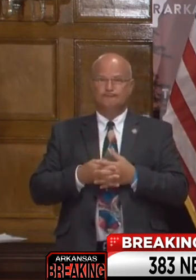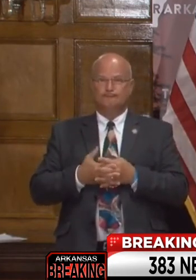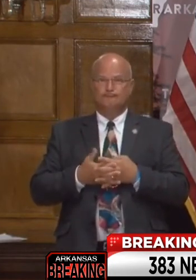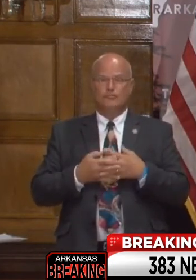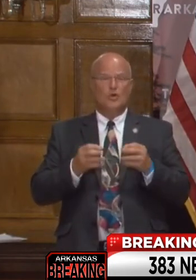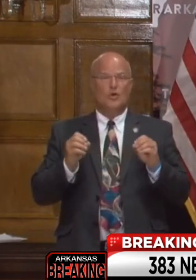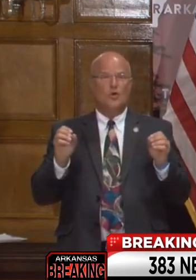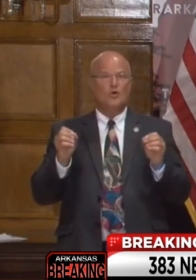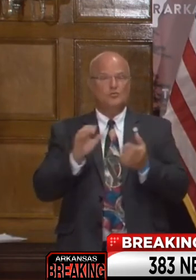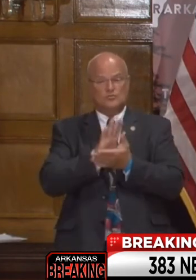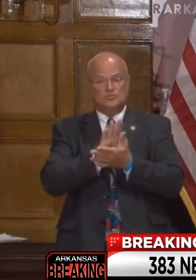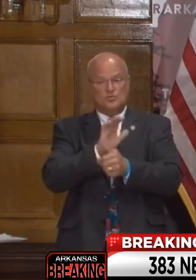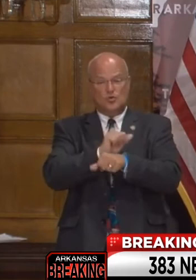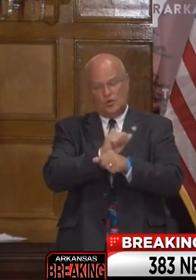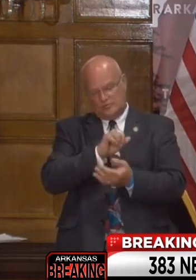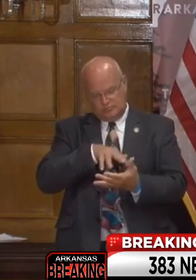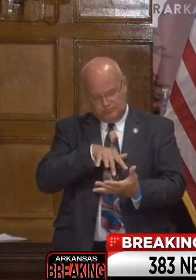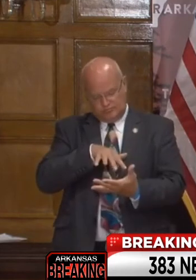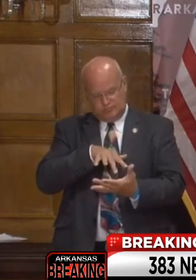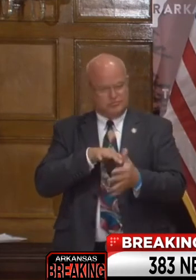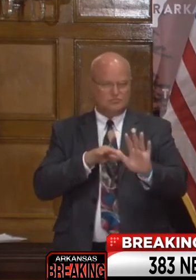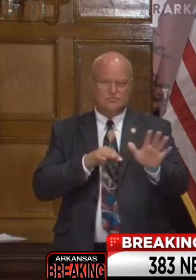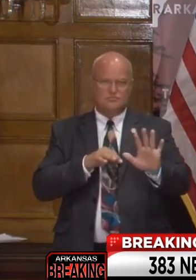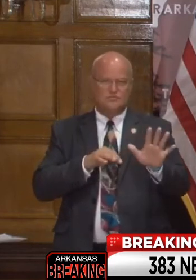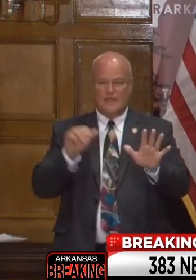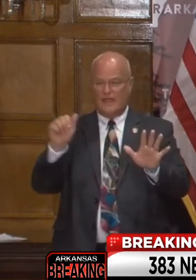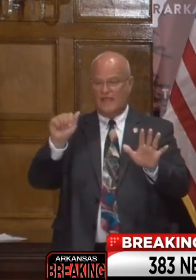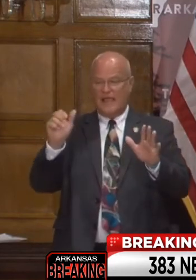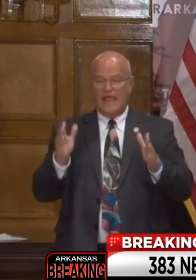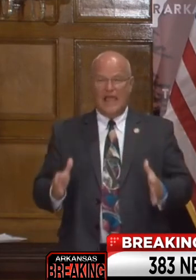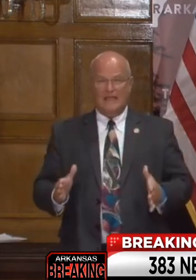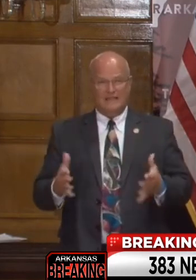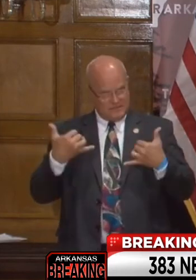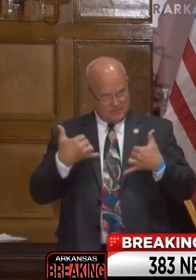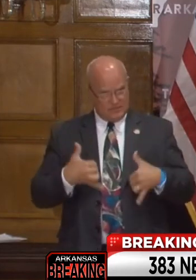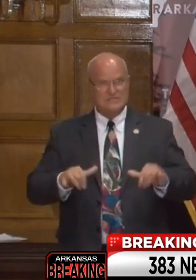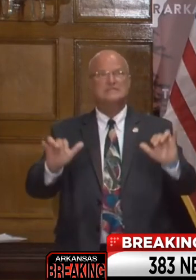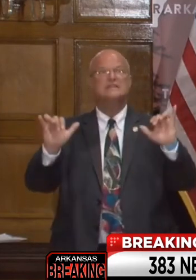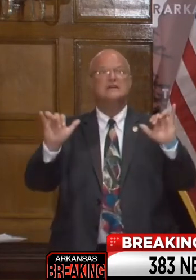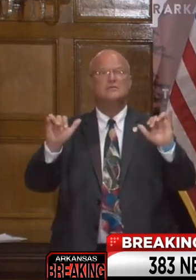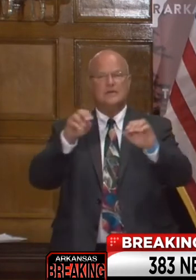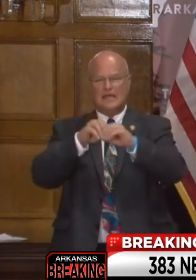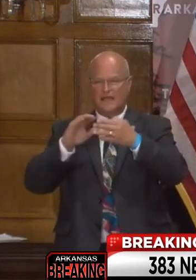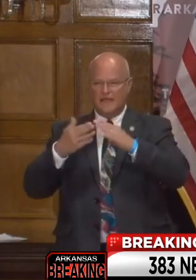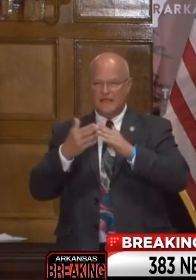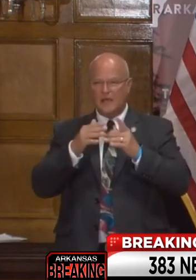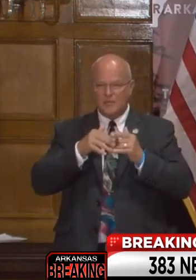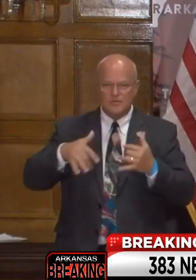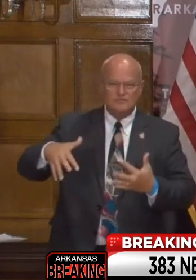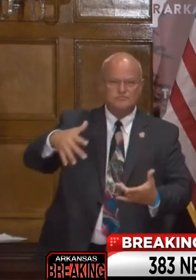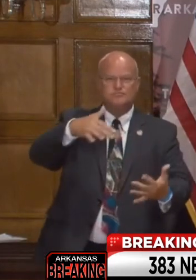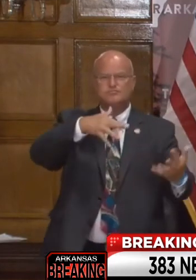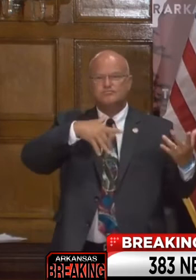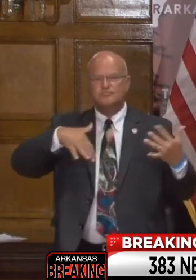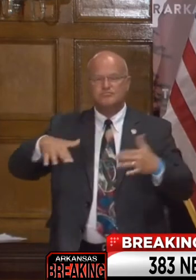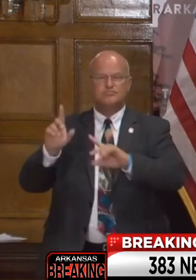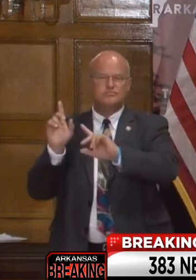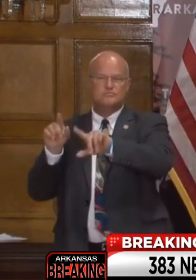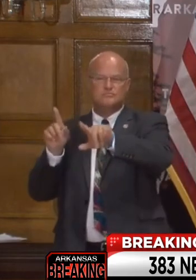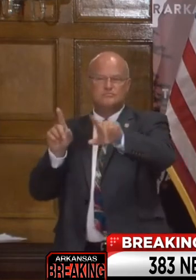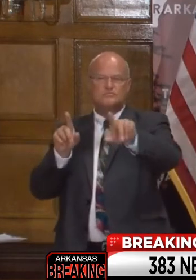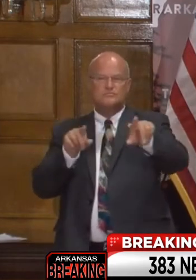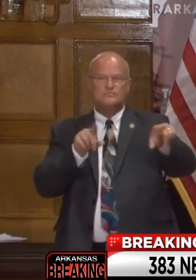or simply do schoolwork. The athletes are still going to be in the community. They're going to be